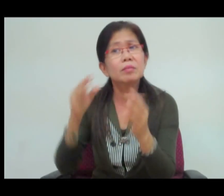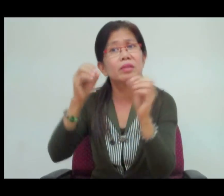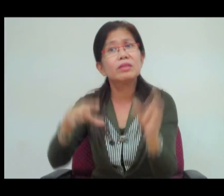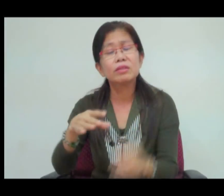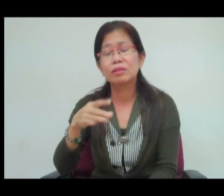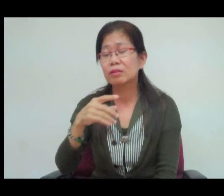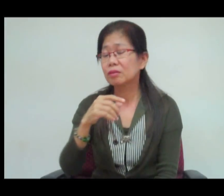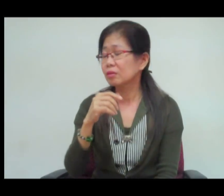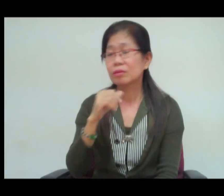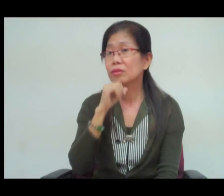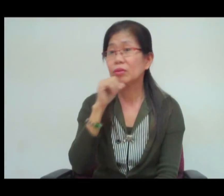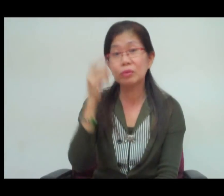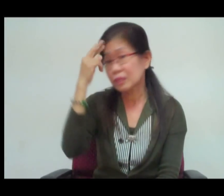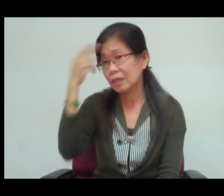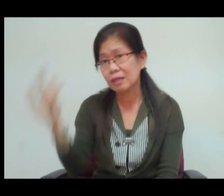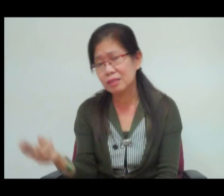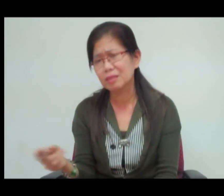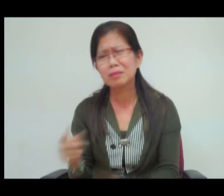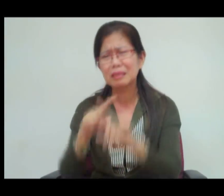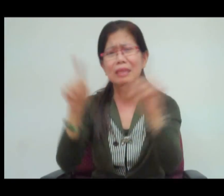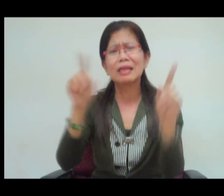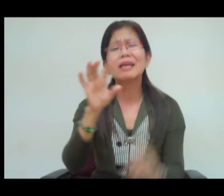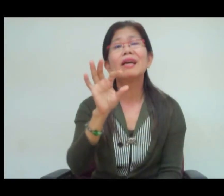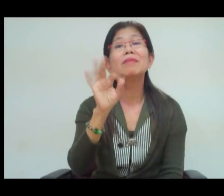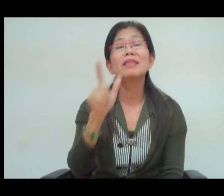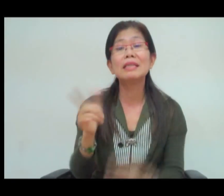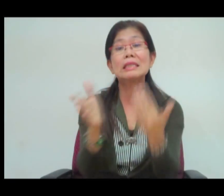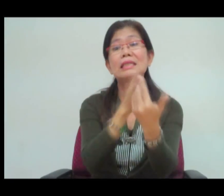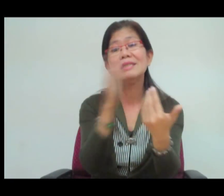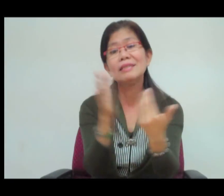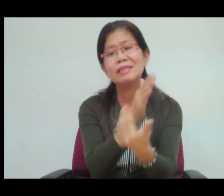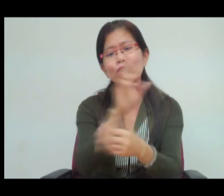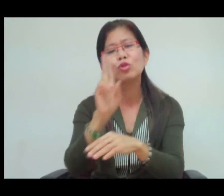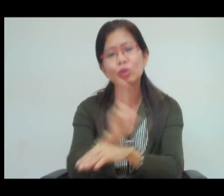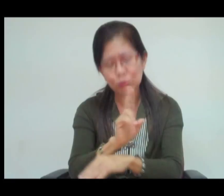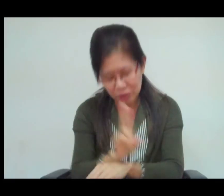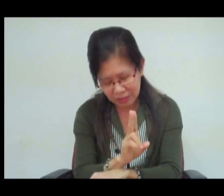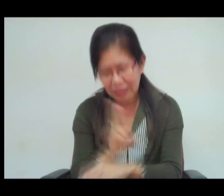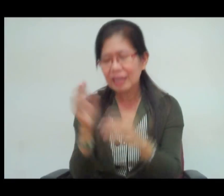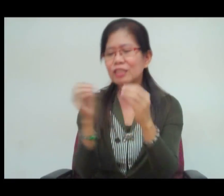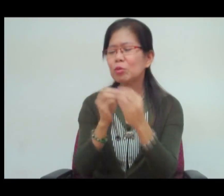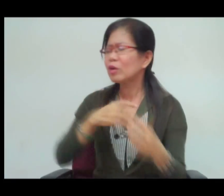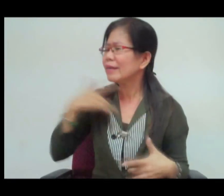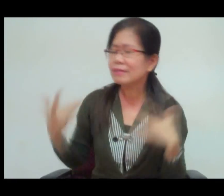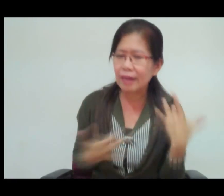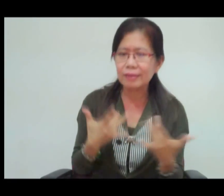teachers don't realize it. FSL is easy to use. It's more exciting to